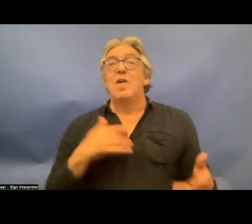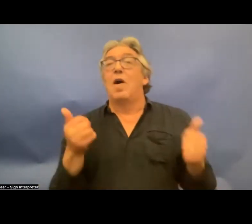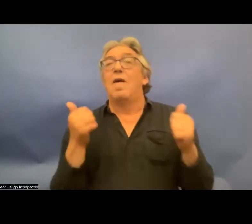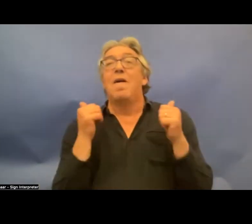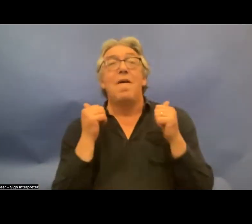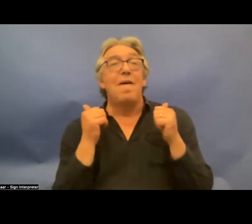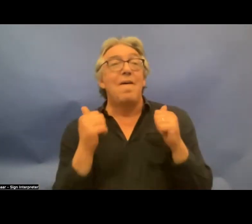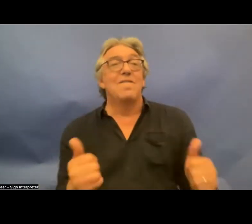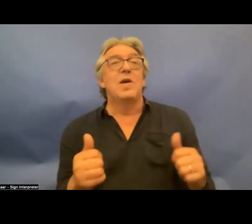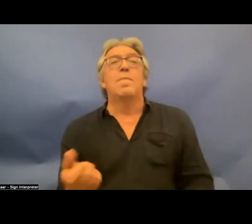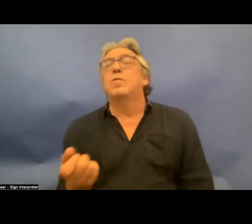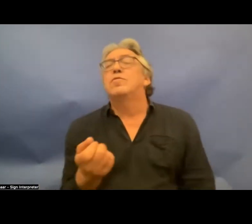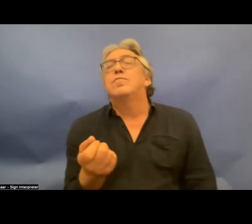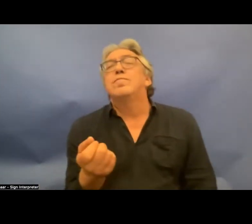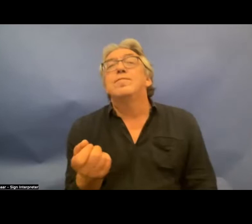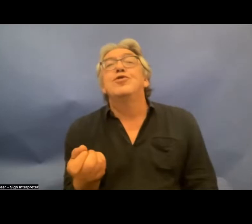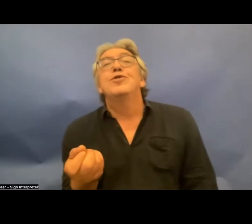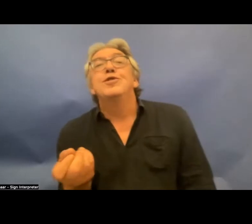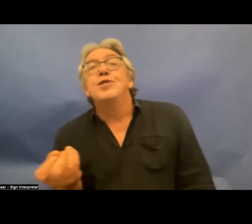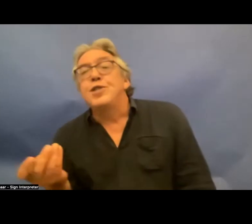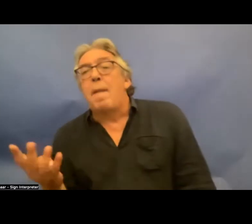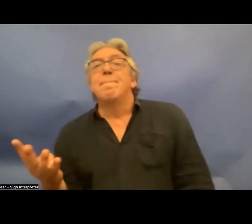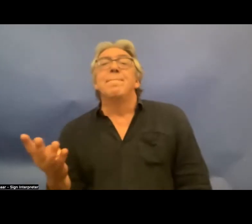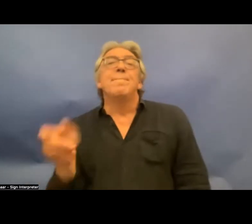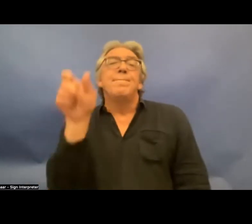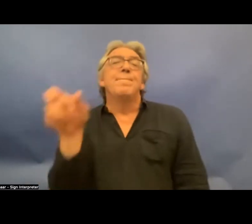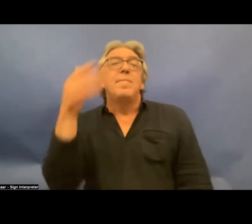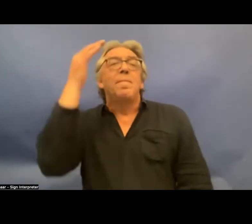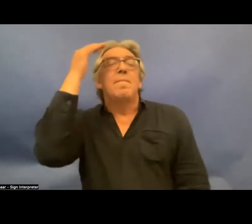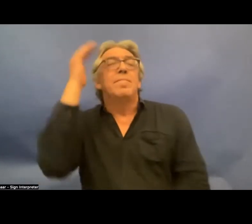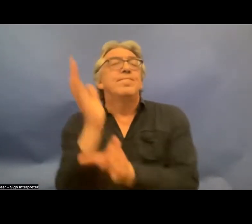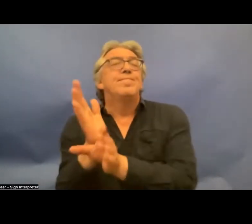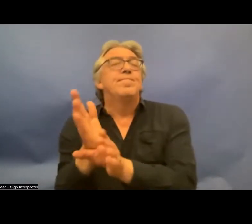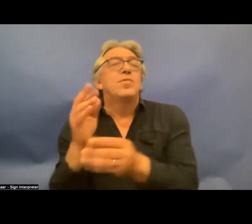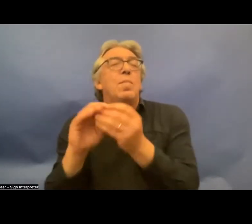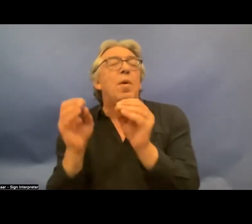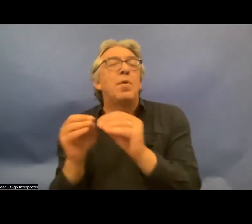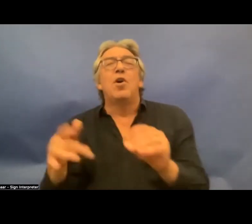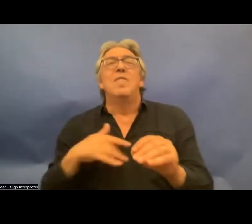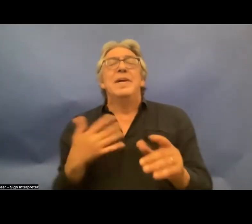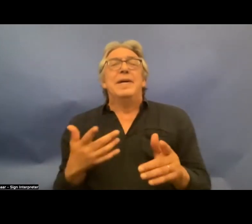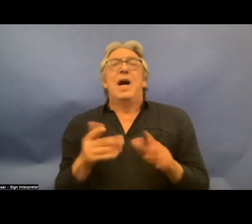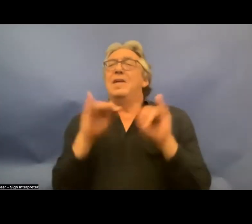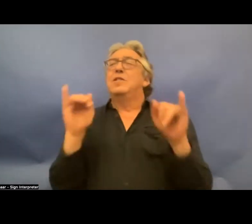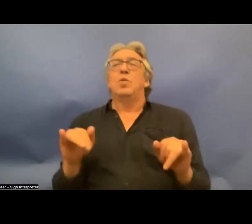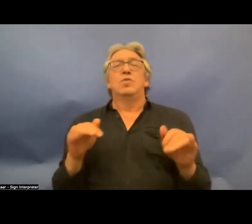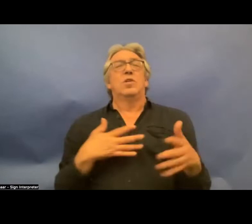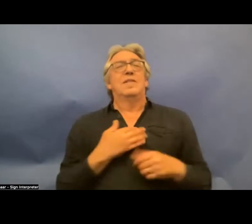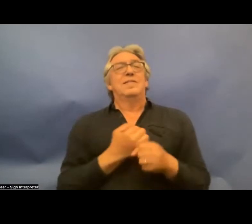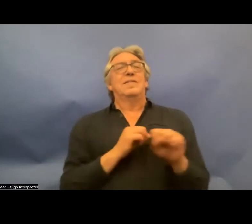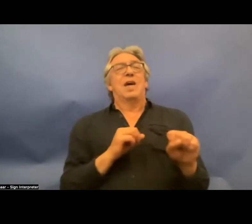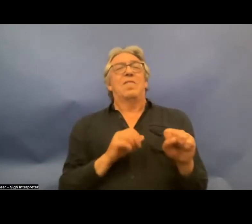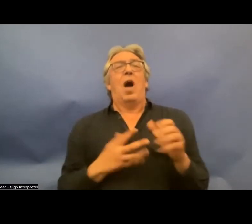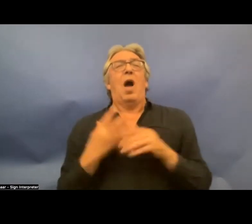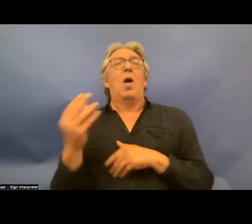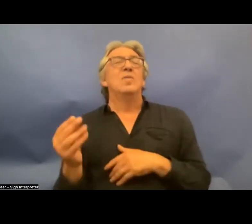social services, including the right to housing, which is group homes, and also to personal assistance, which allow people to live in their